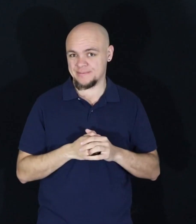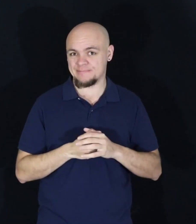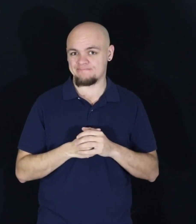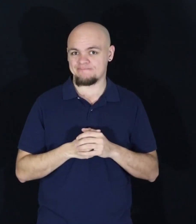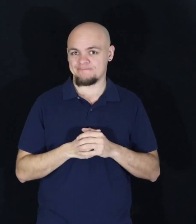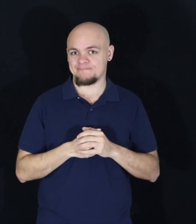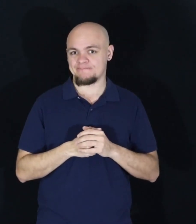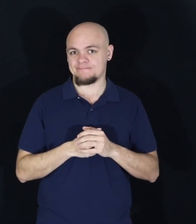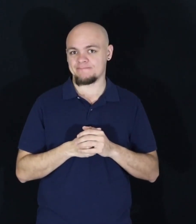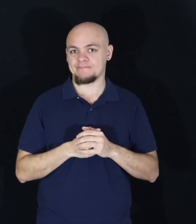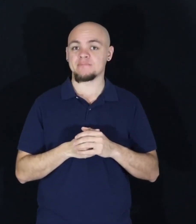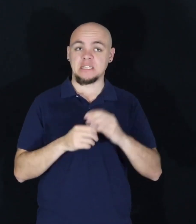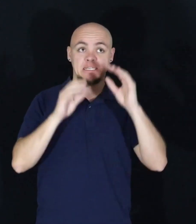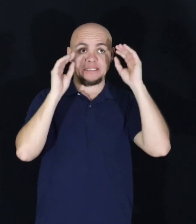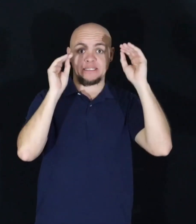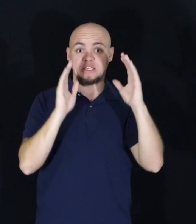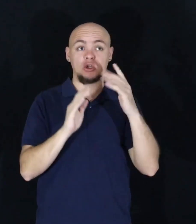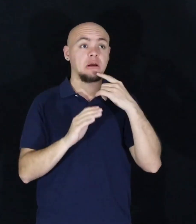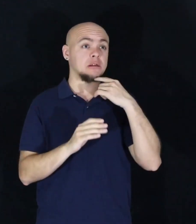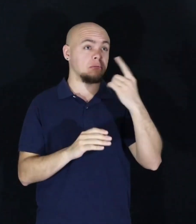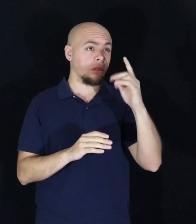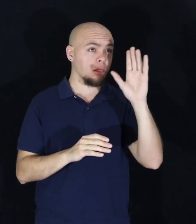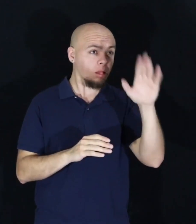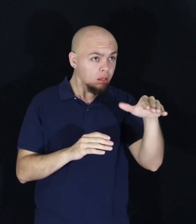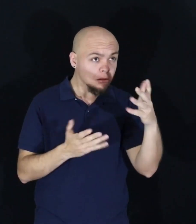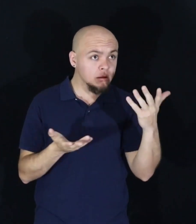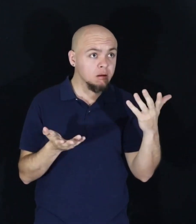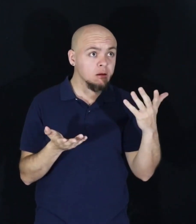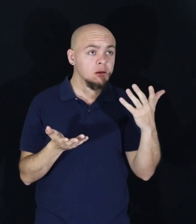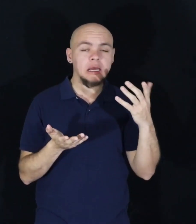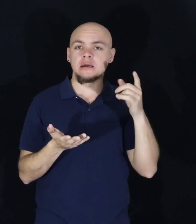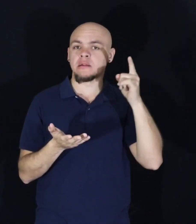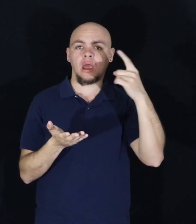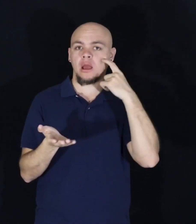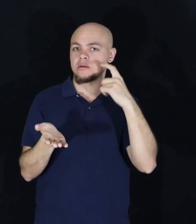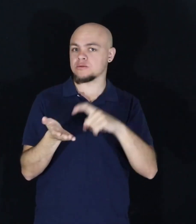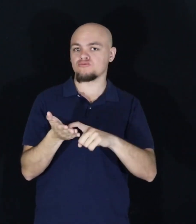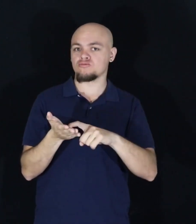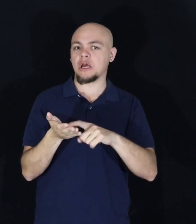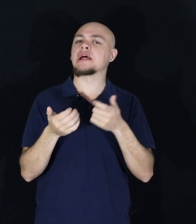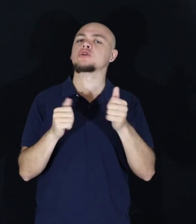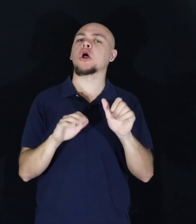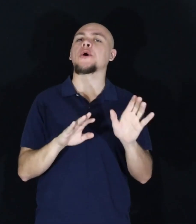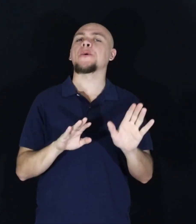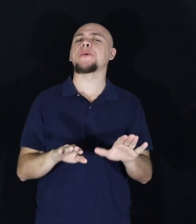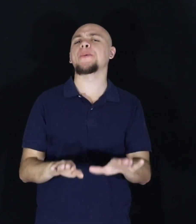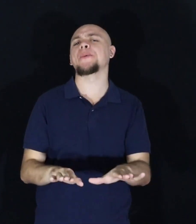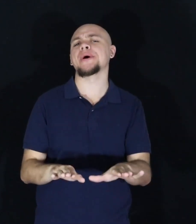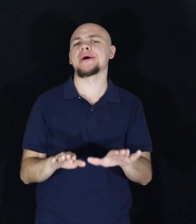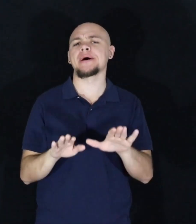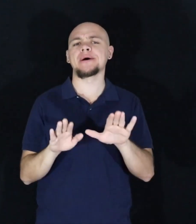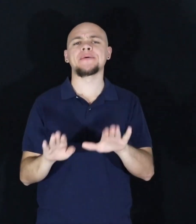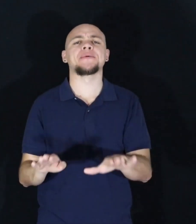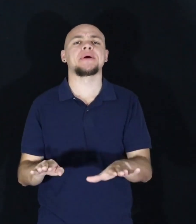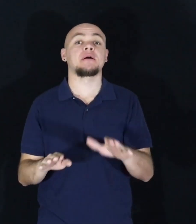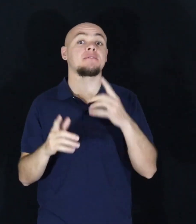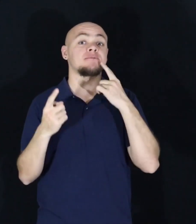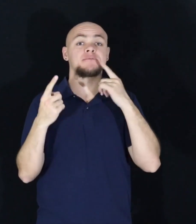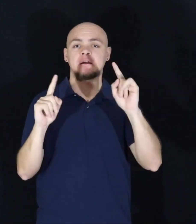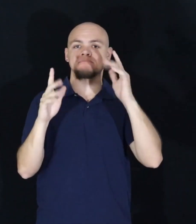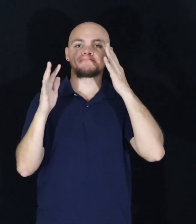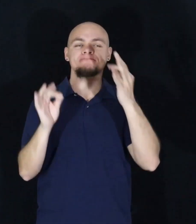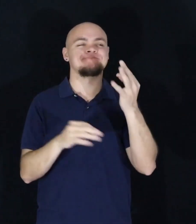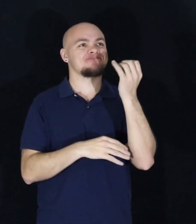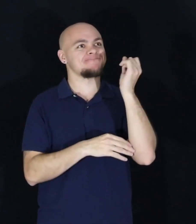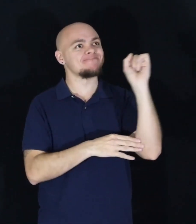When I told teachers about it, instead of them addressing it, they tried to sweep it under the rug. When I finally decided to speak out